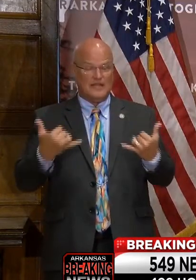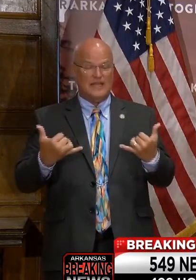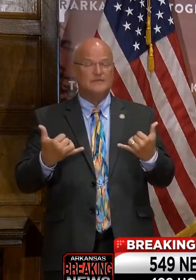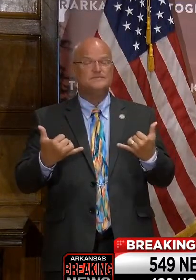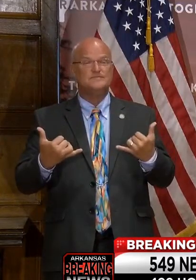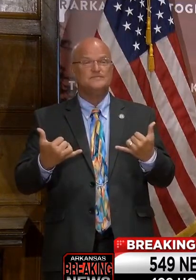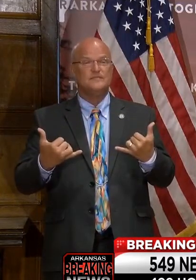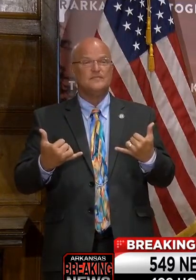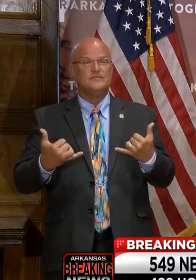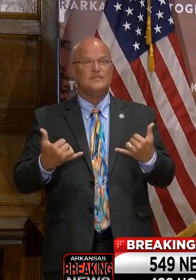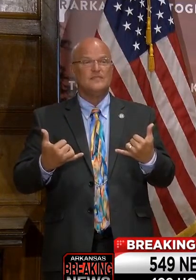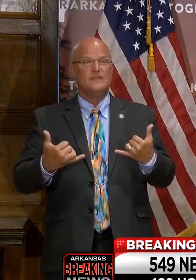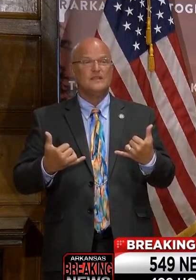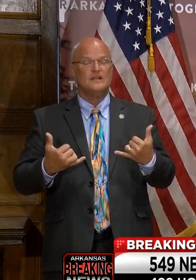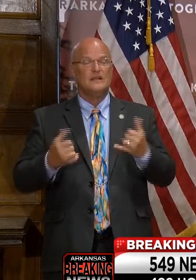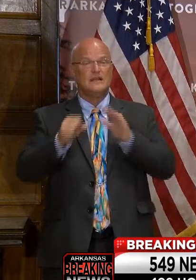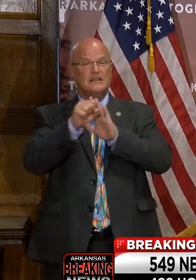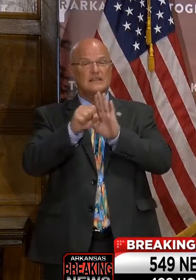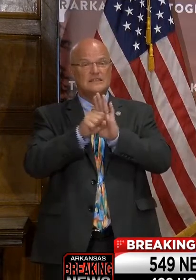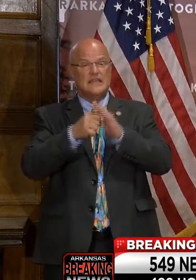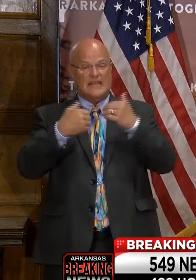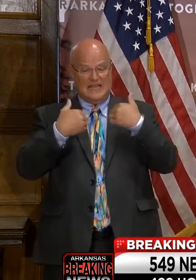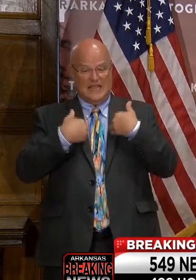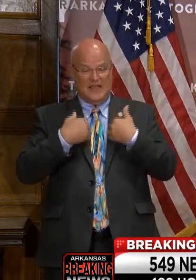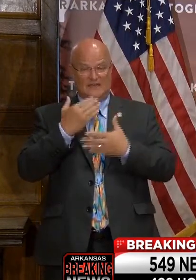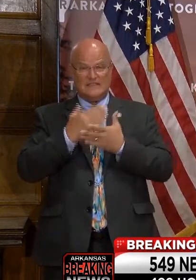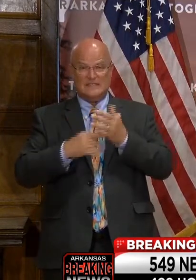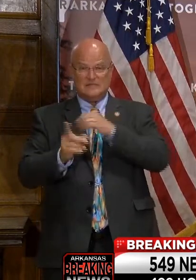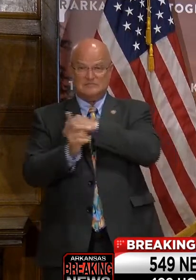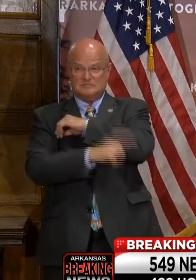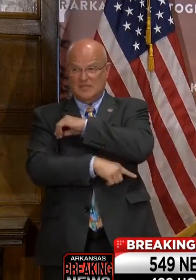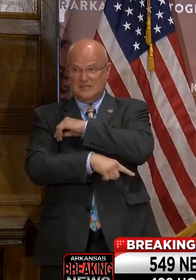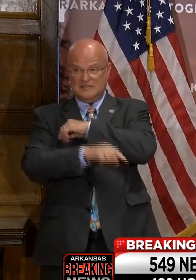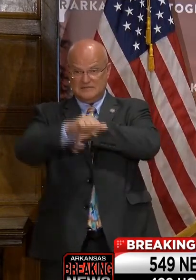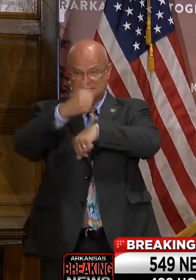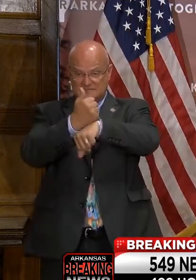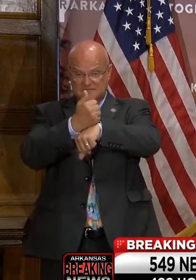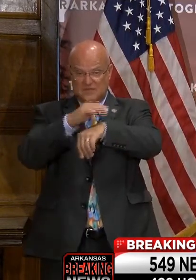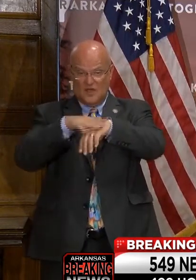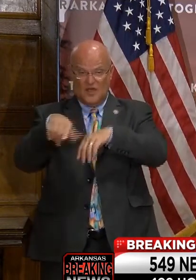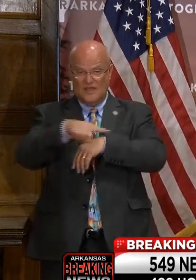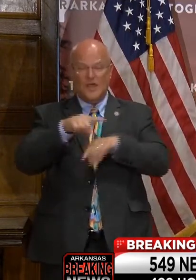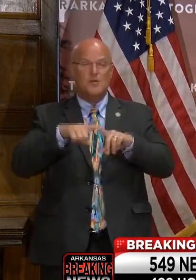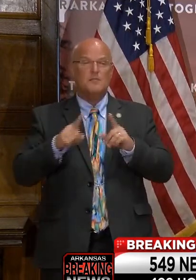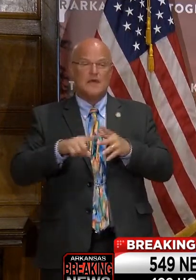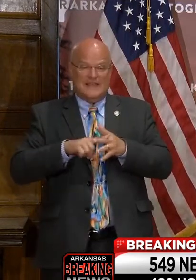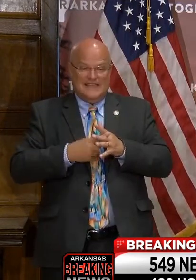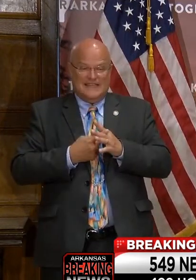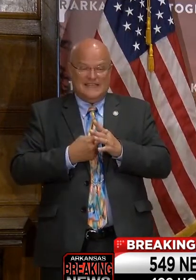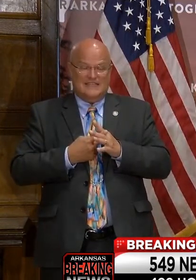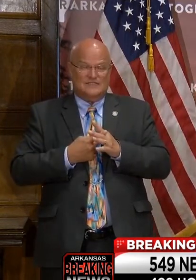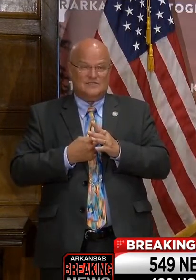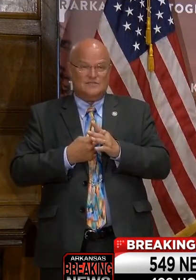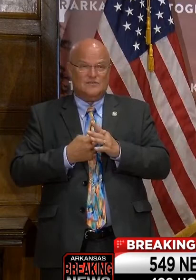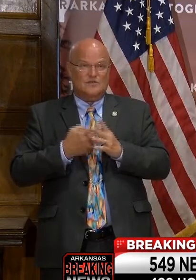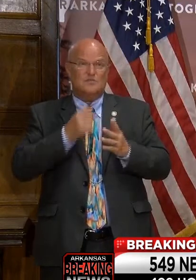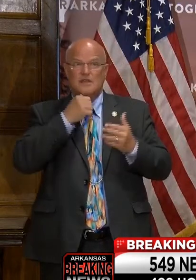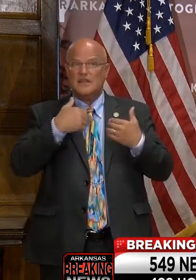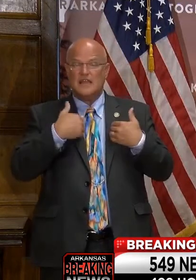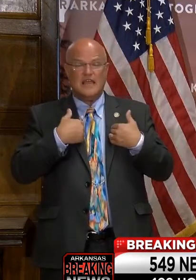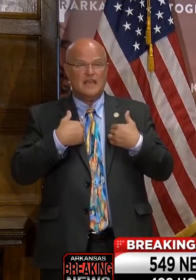state, having some type of penalty imposed on them, but the initial repercussion is you may